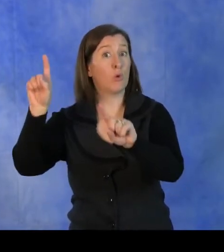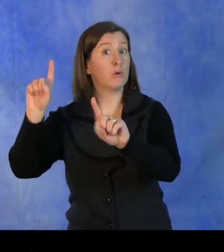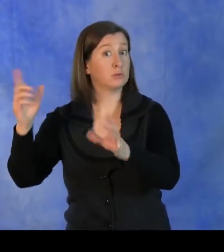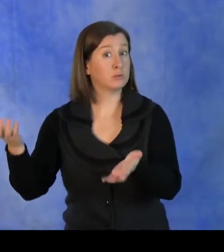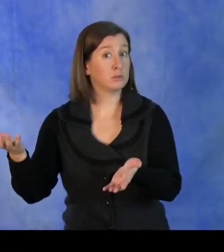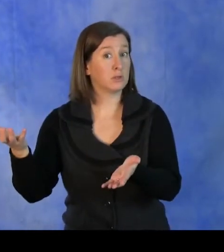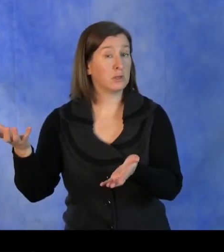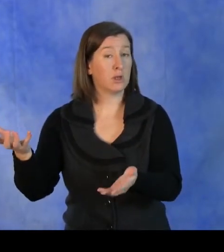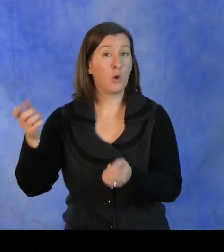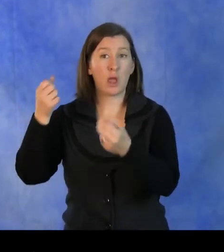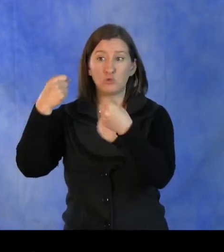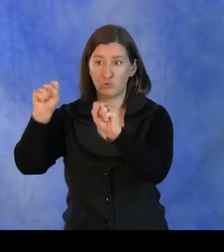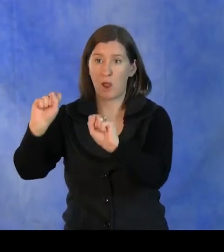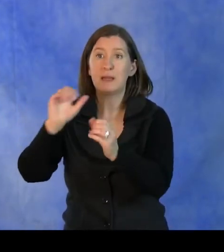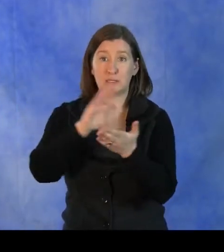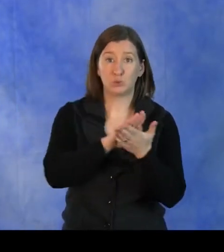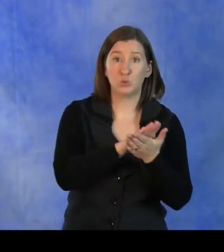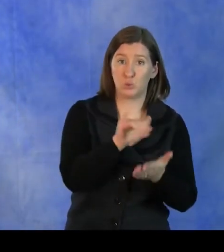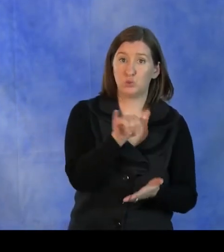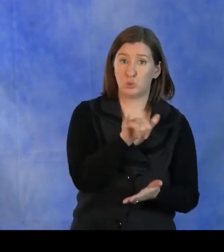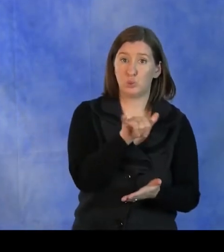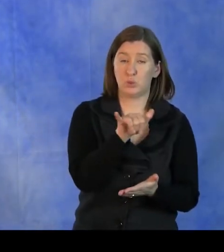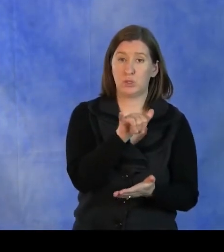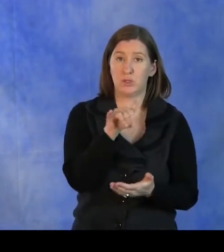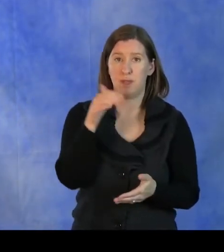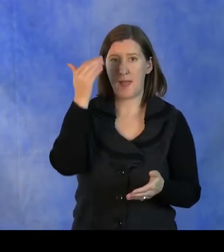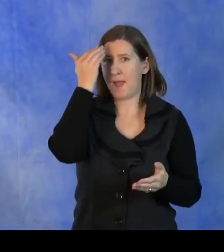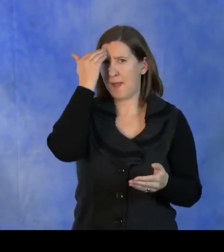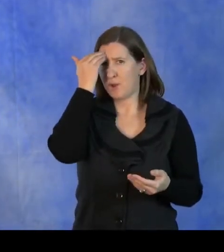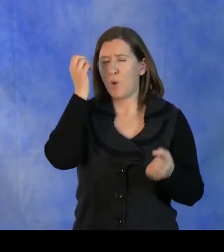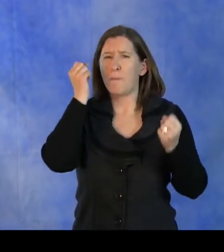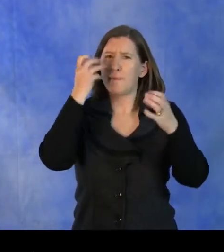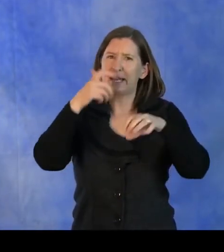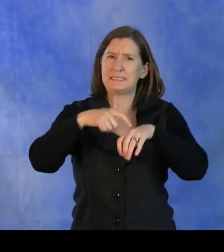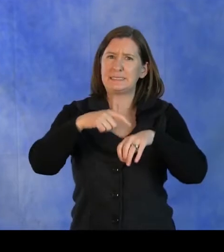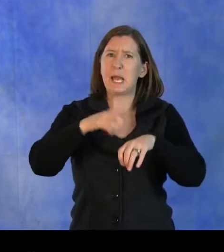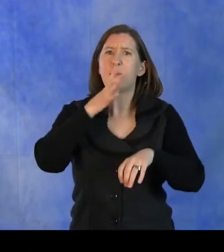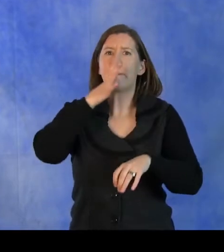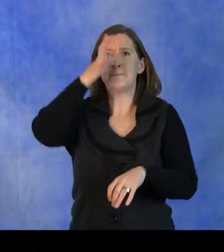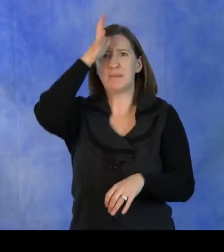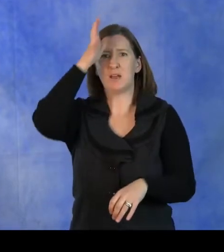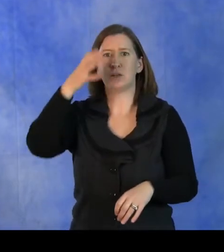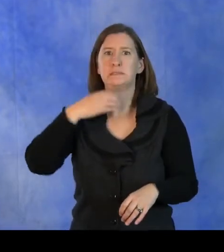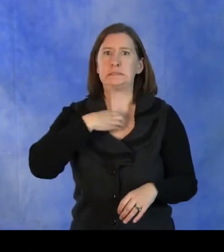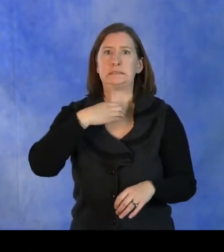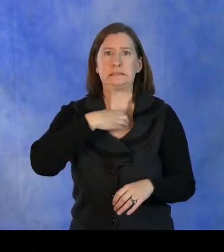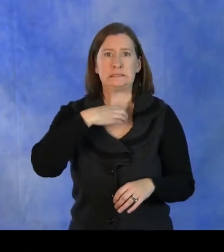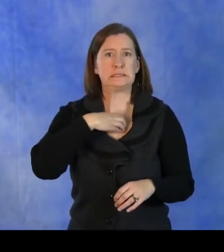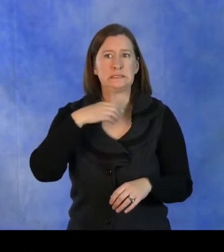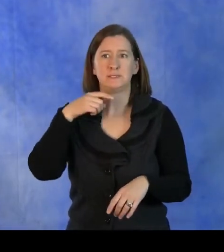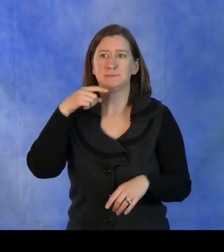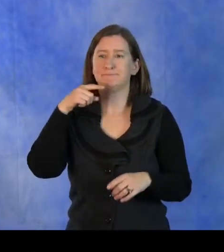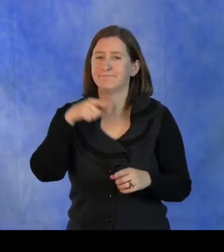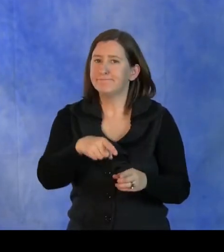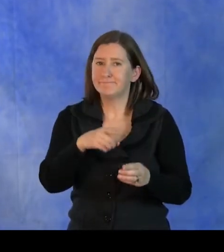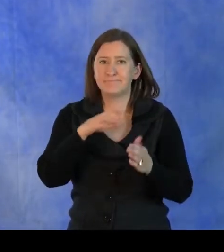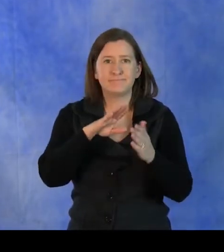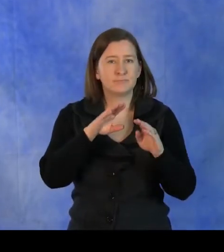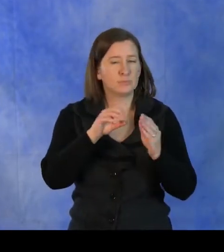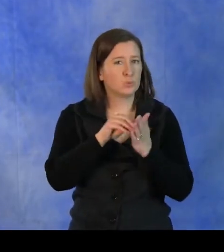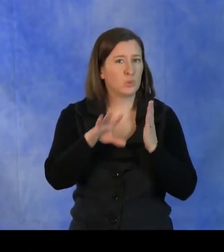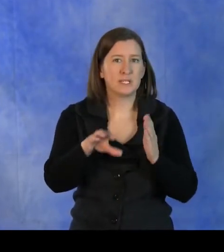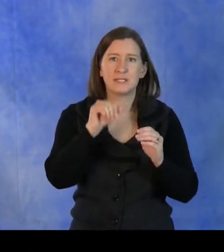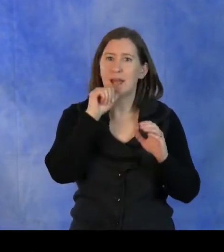Maybe at home they're doing something that works, and so we could try that at school as well. So many times parents